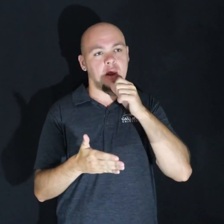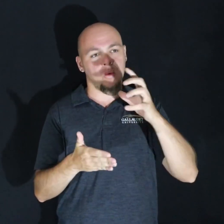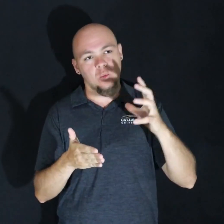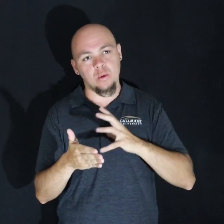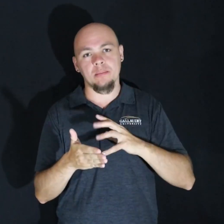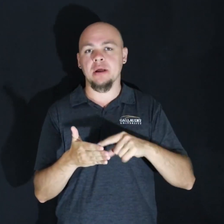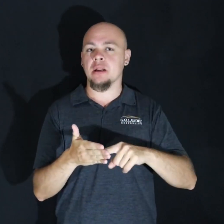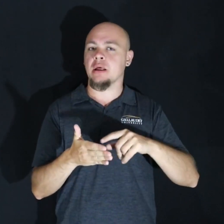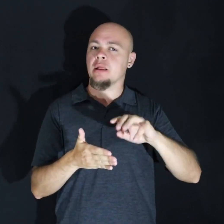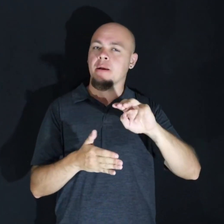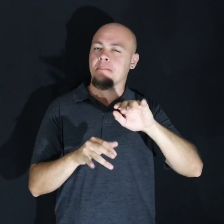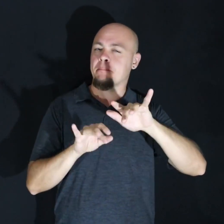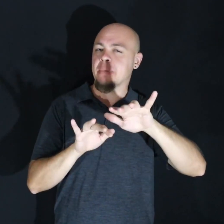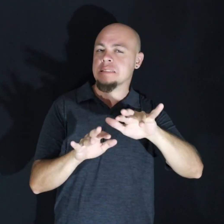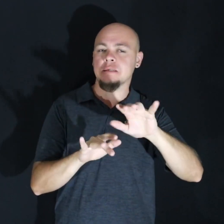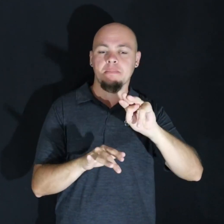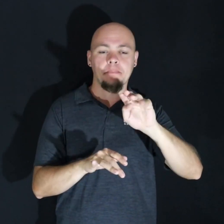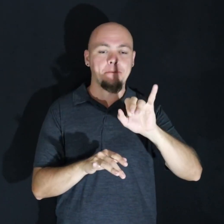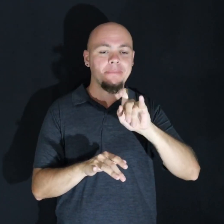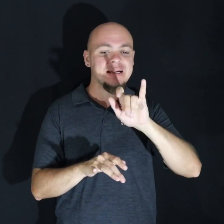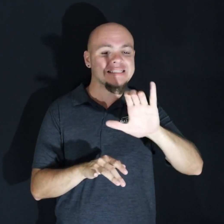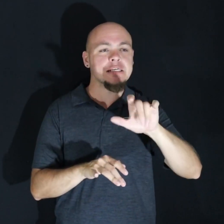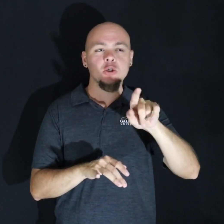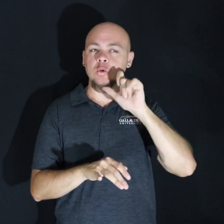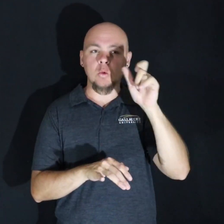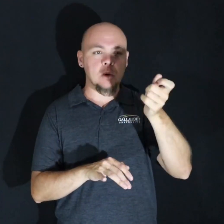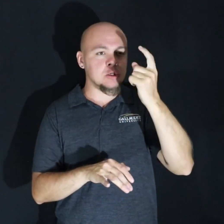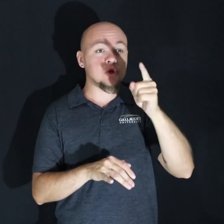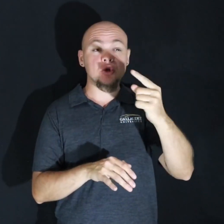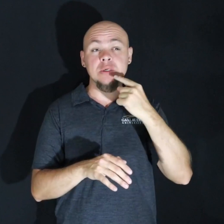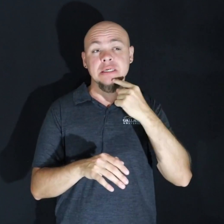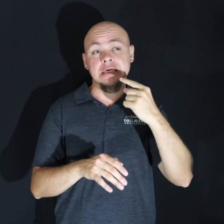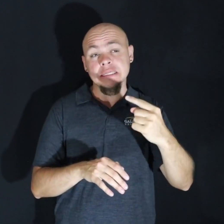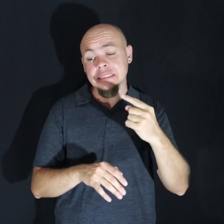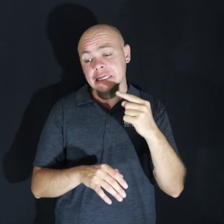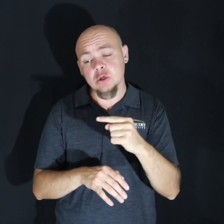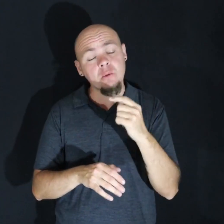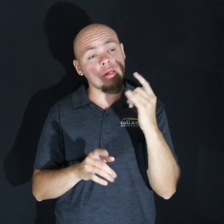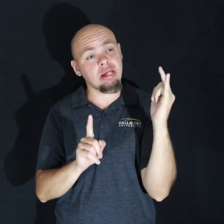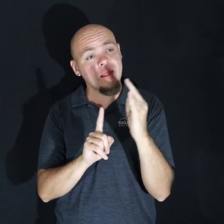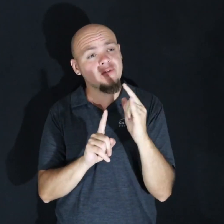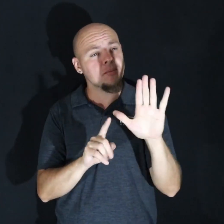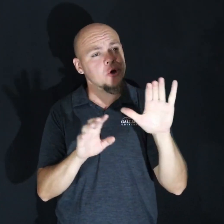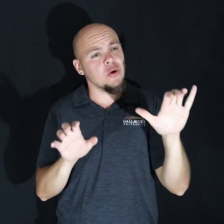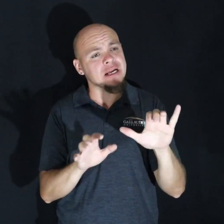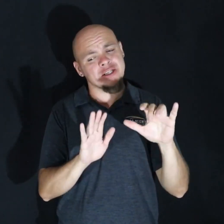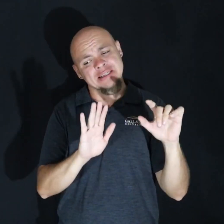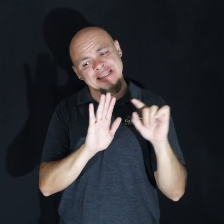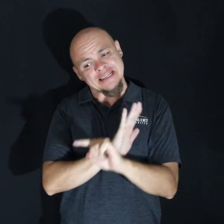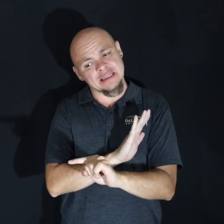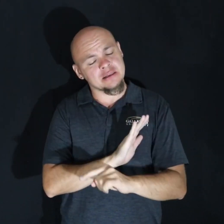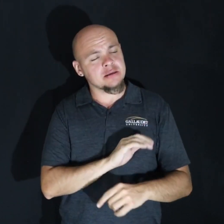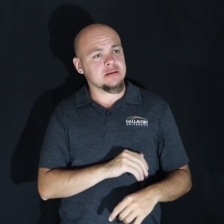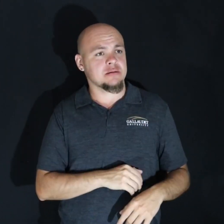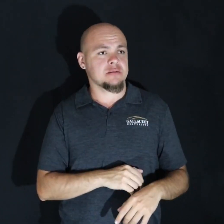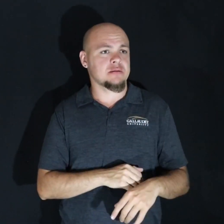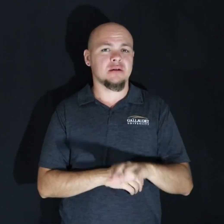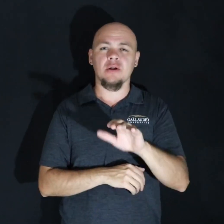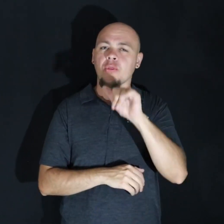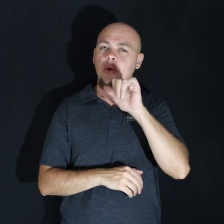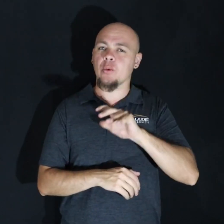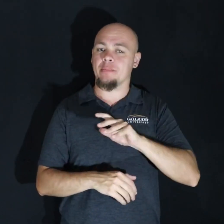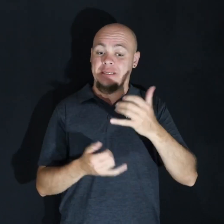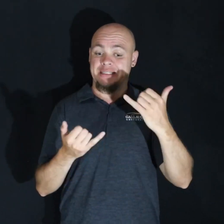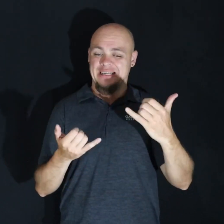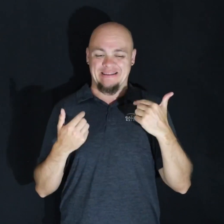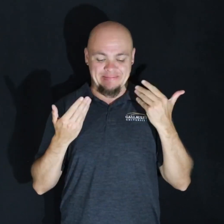that is mystic, because you don't understand it. You claim you love her, but your actions have killed her. The woman I am